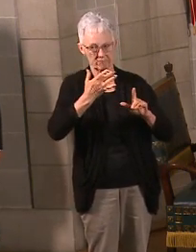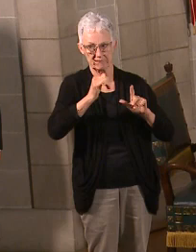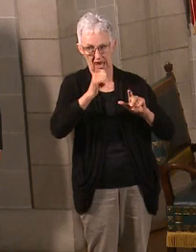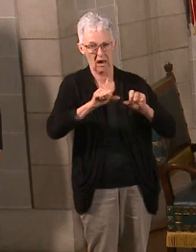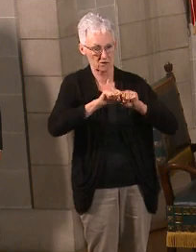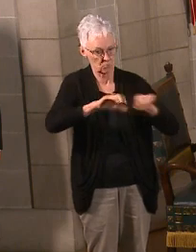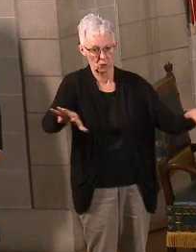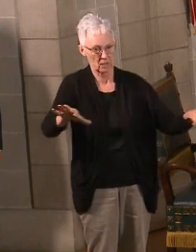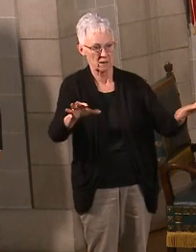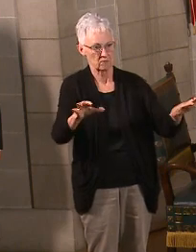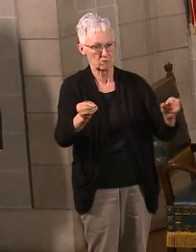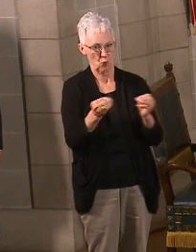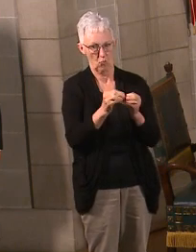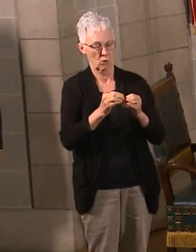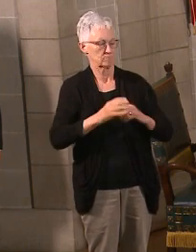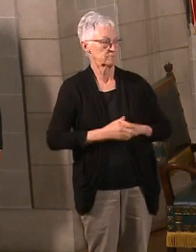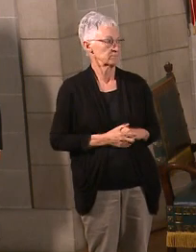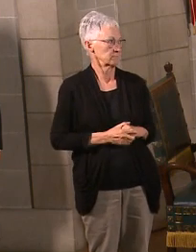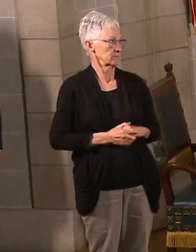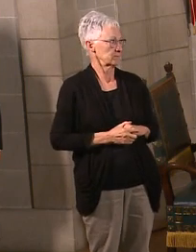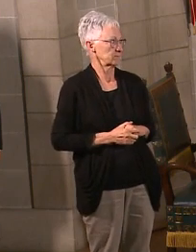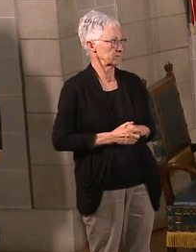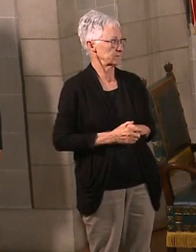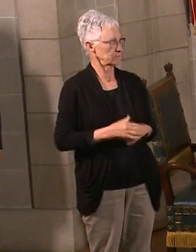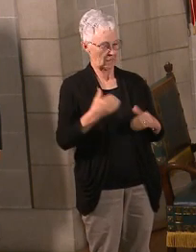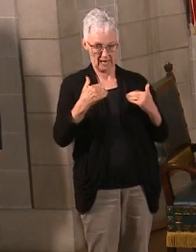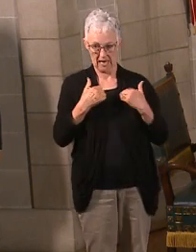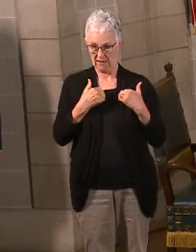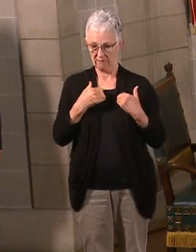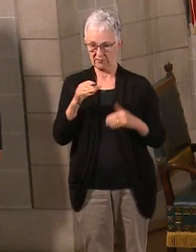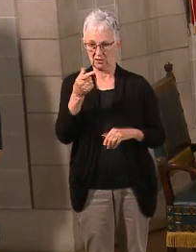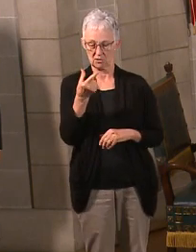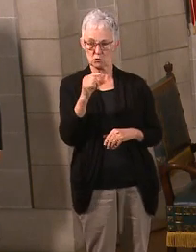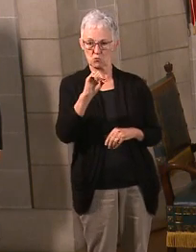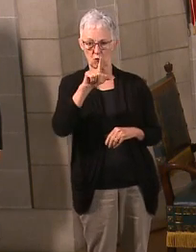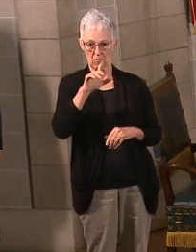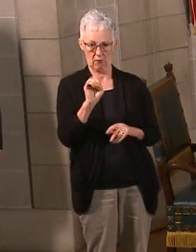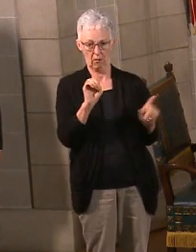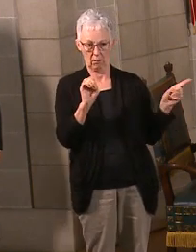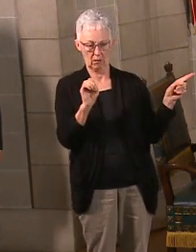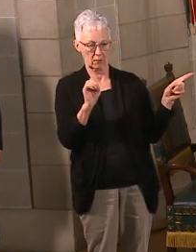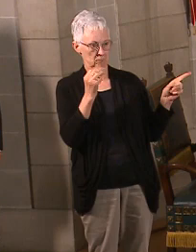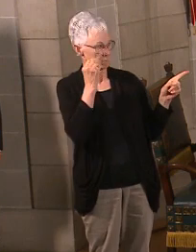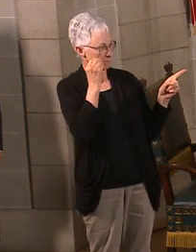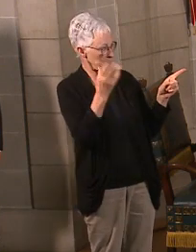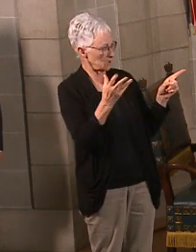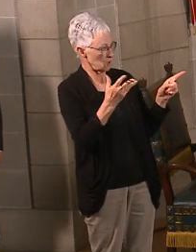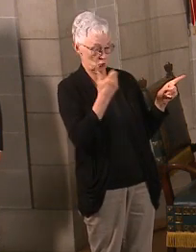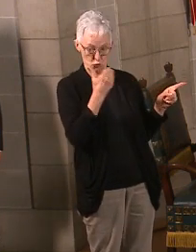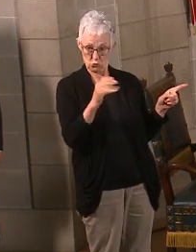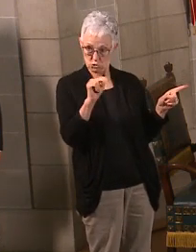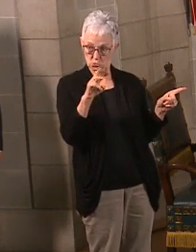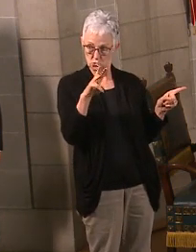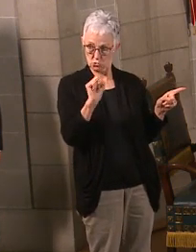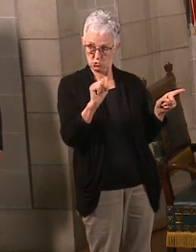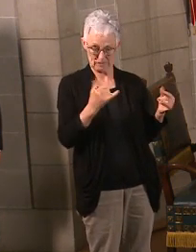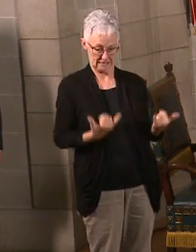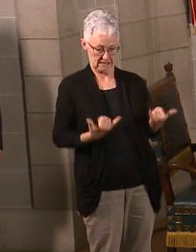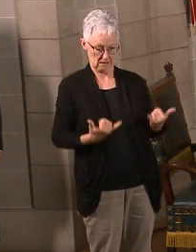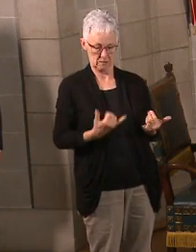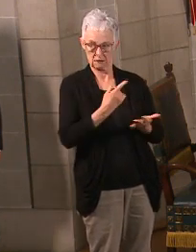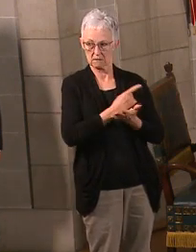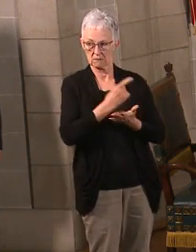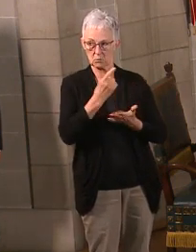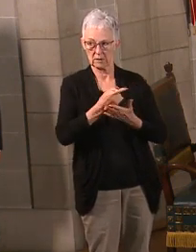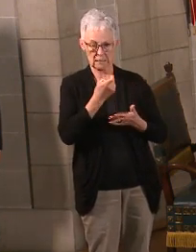mobility. And we've got some good news from last week to this week with regard to improvements. So if you look, for